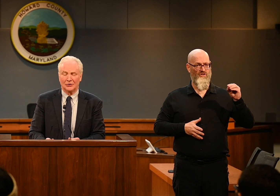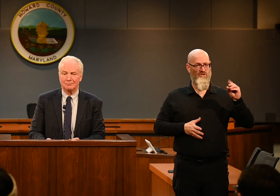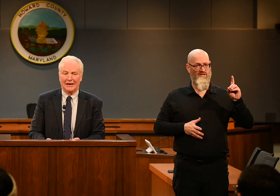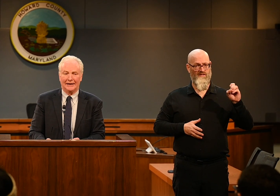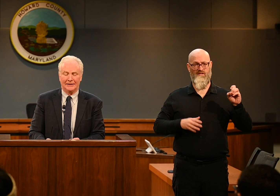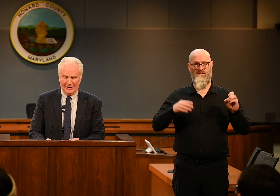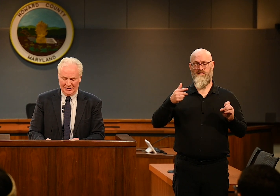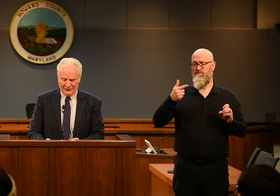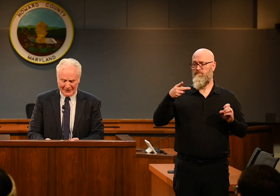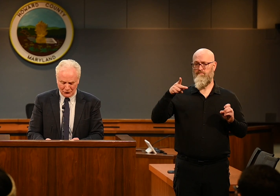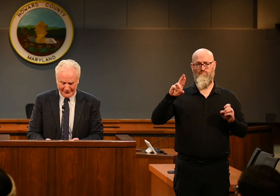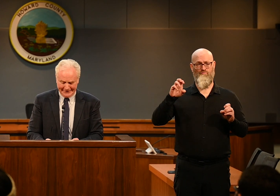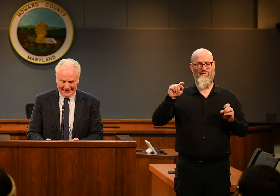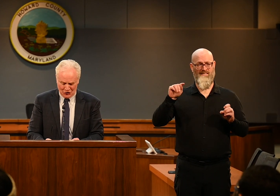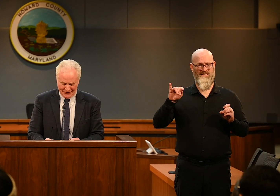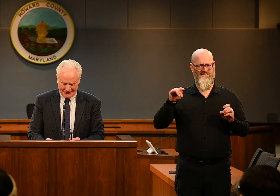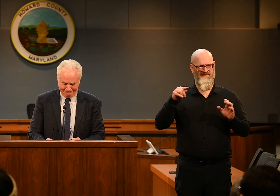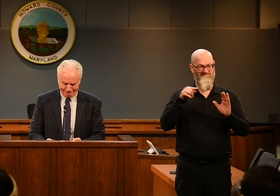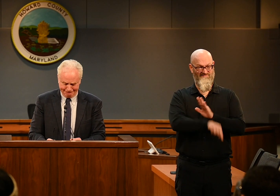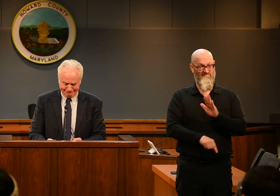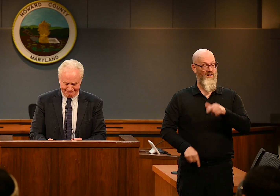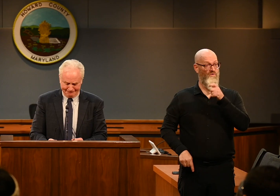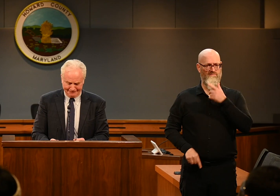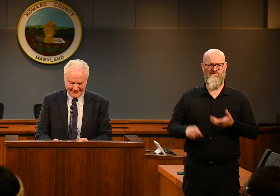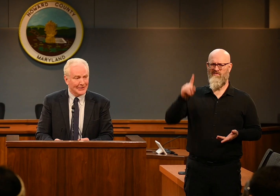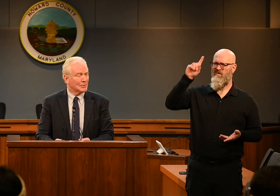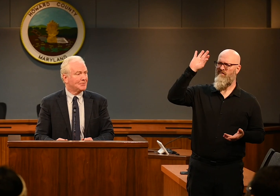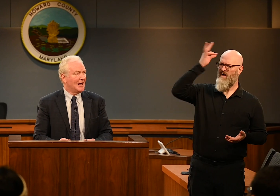and killed by federal agents.